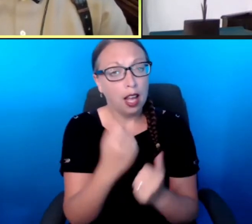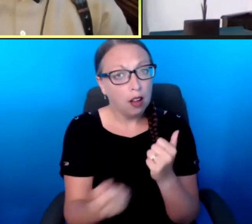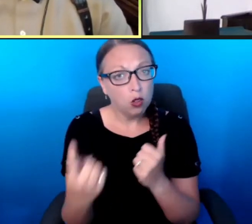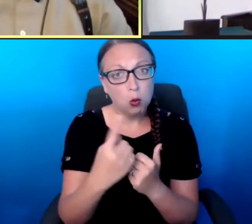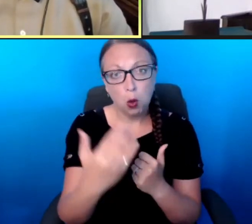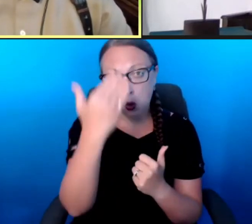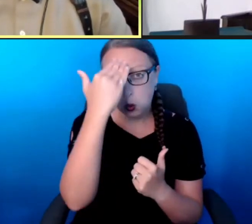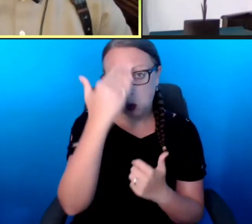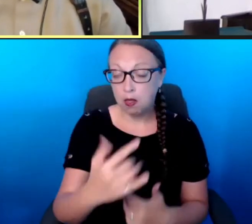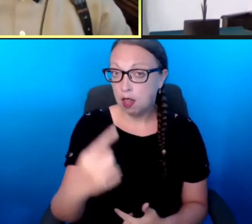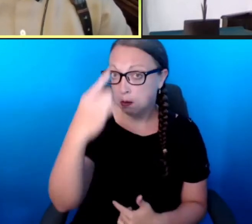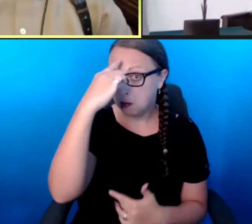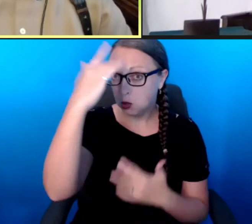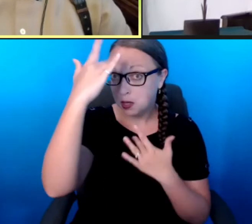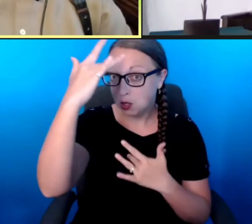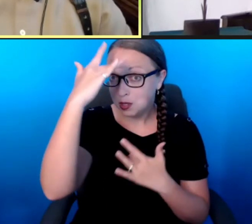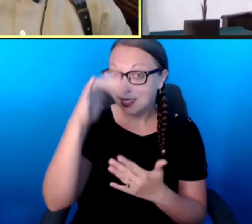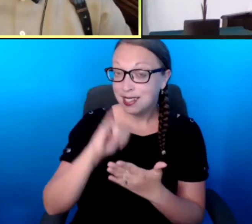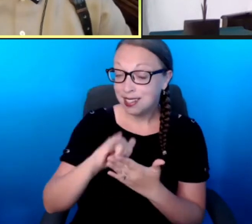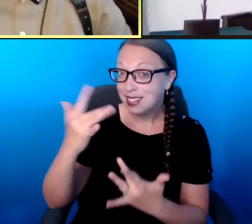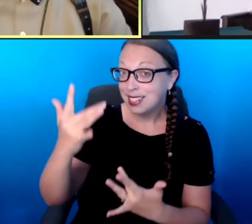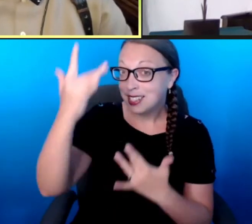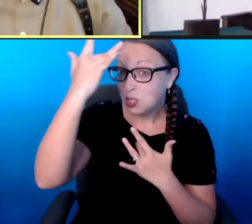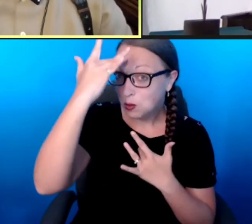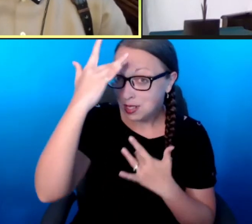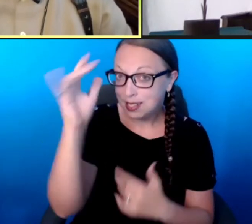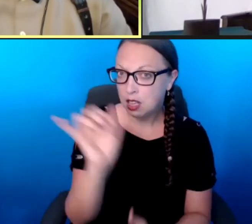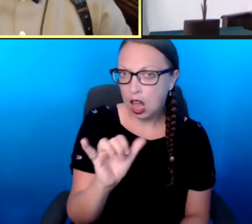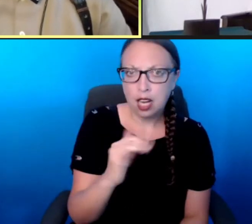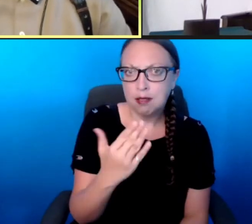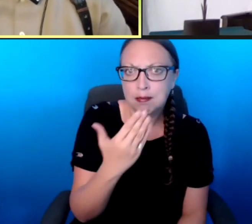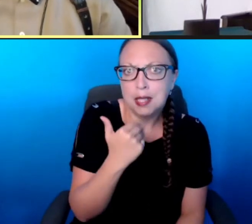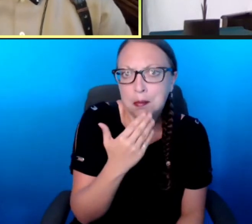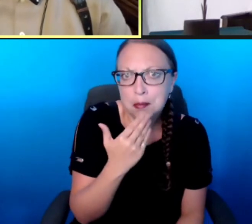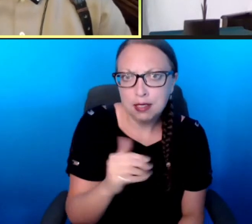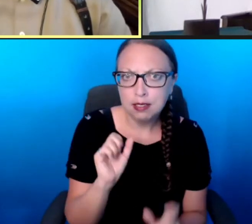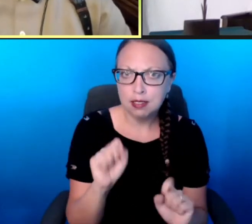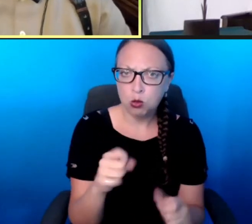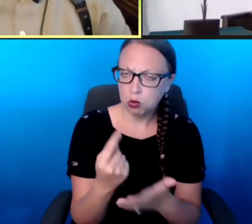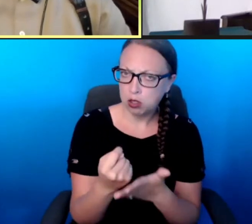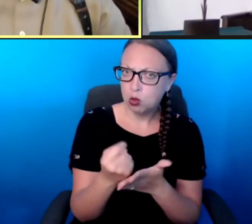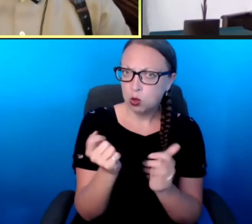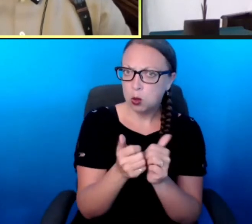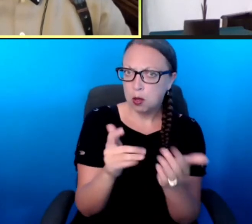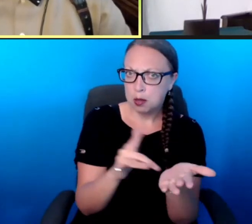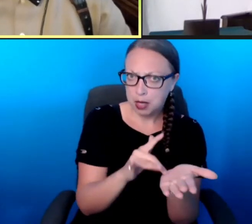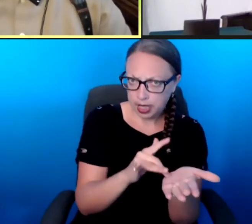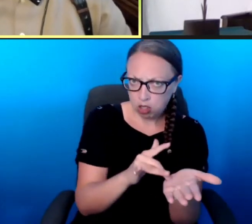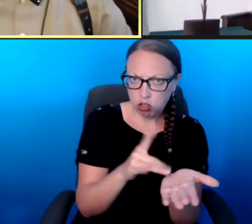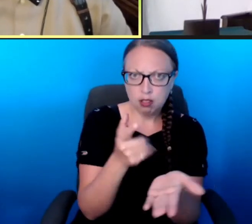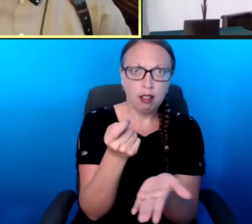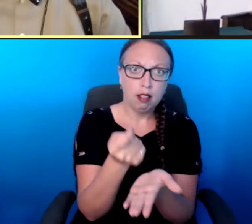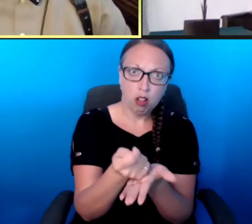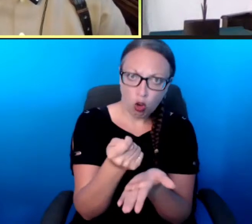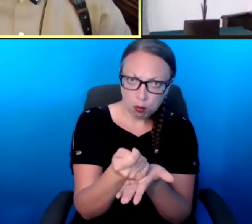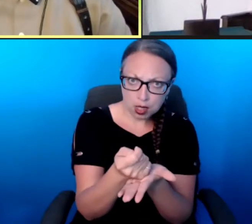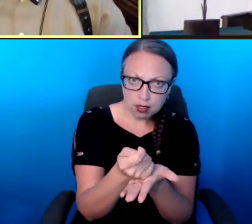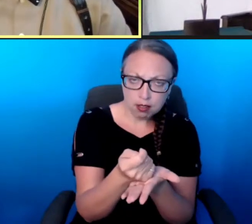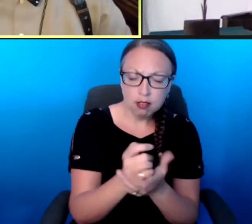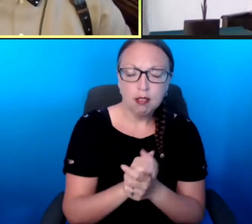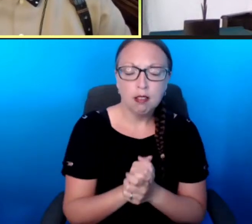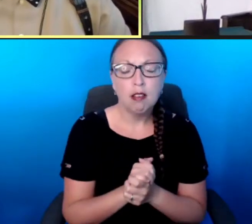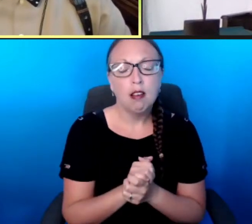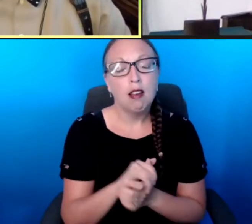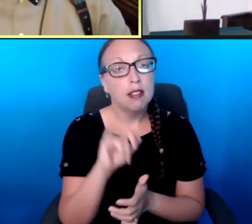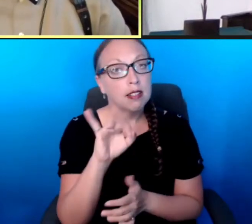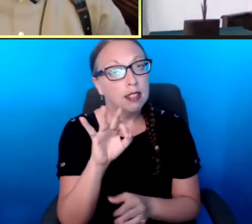an illness like diabetes and it can be treated with medication and with therapy. And when people